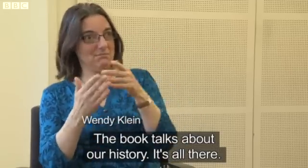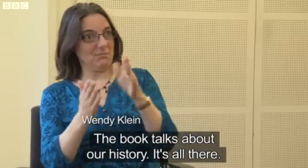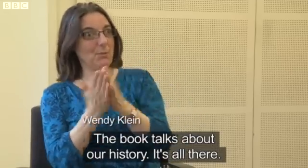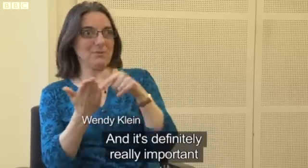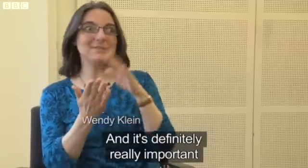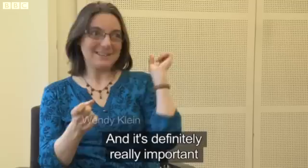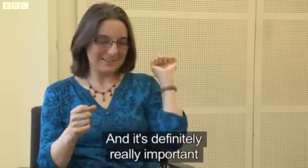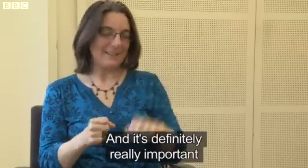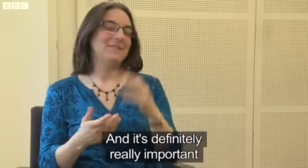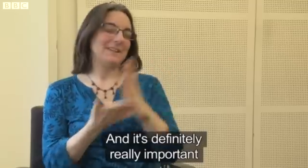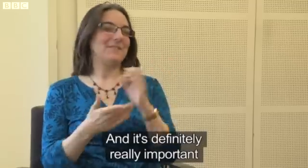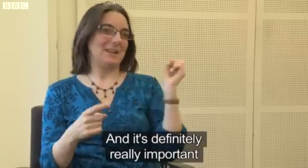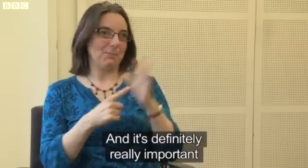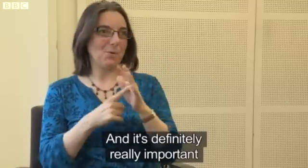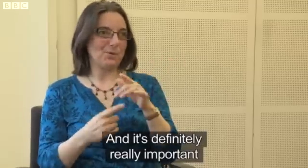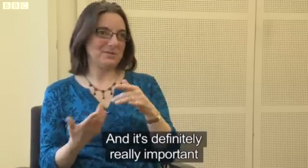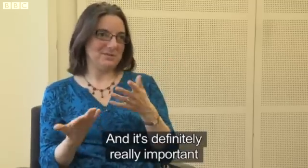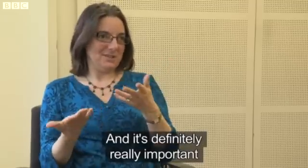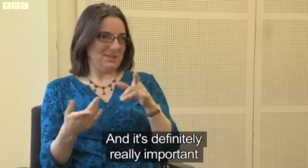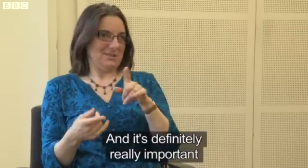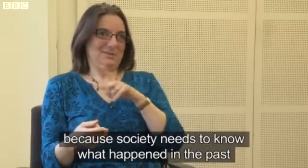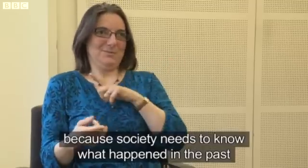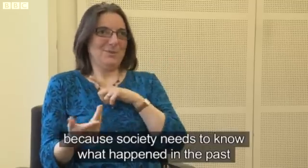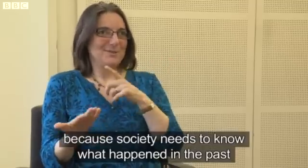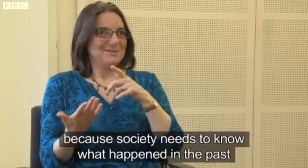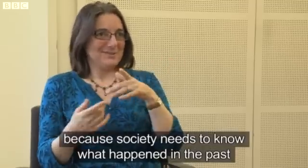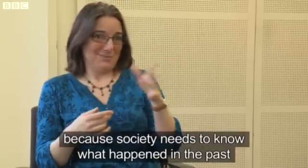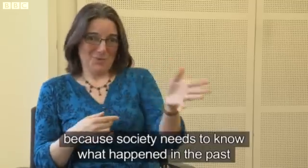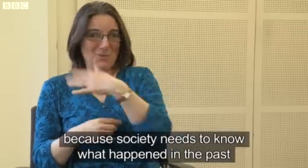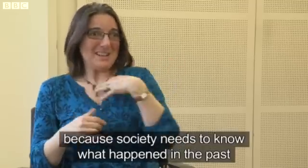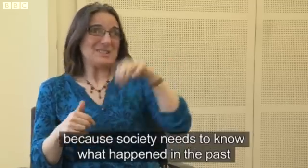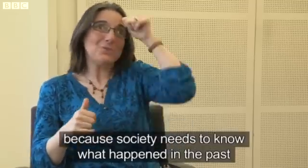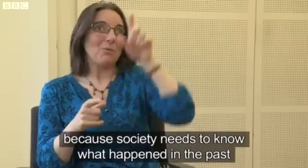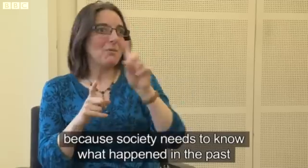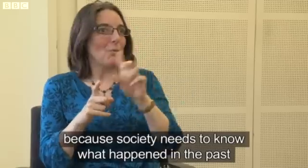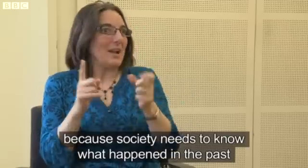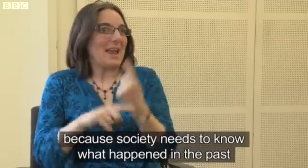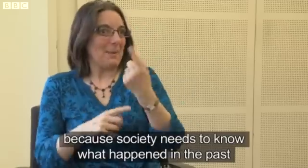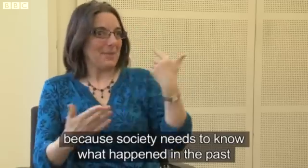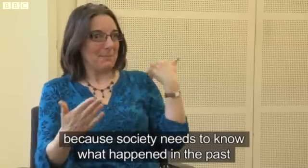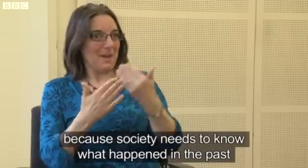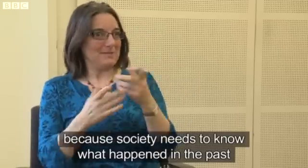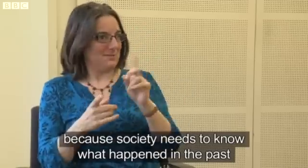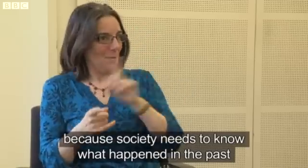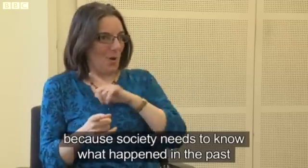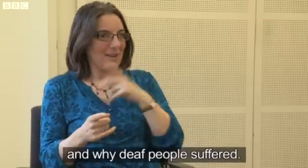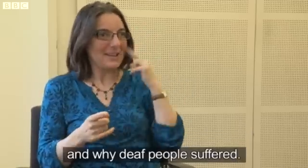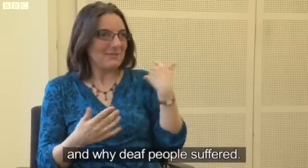And it's definitely really important, because society needs to know what happened in the past, and why deaf people